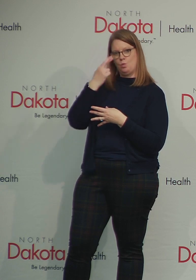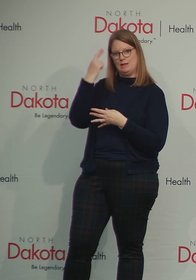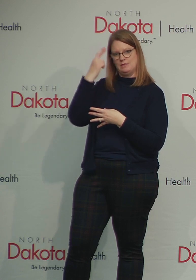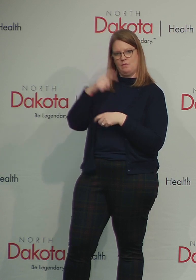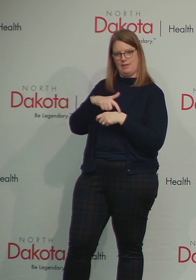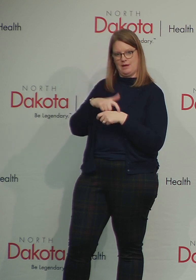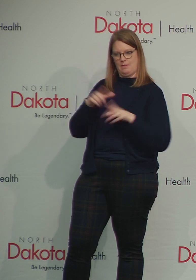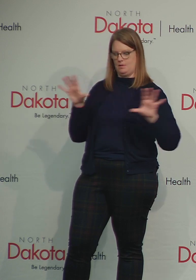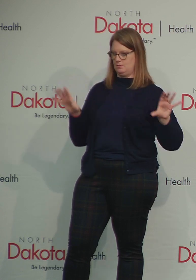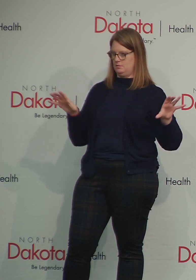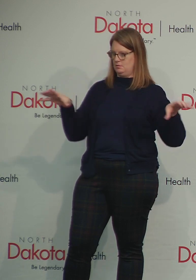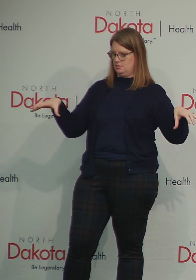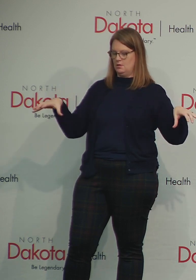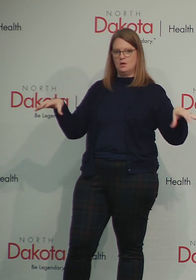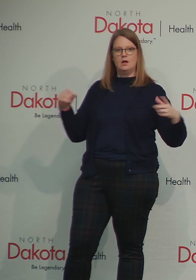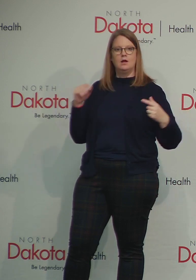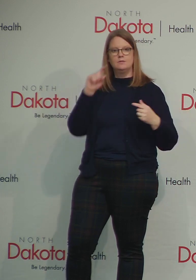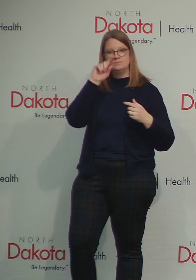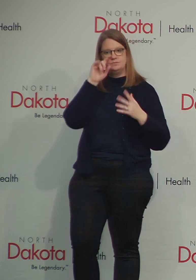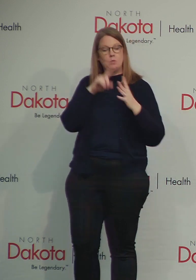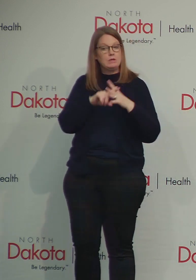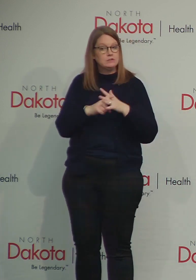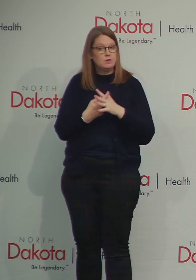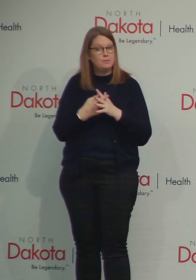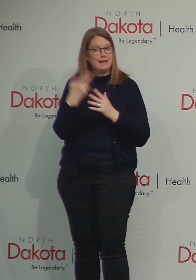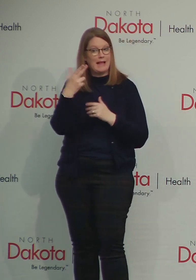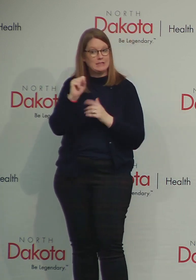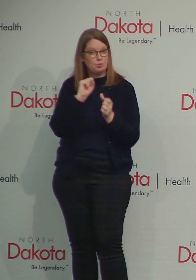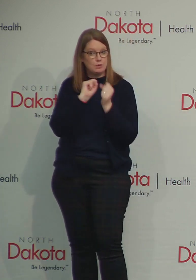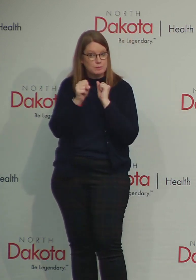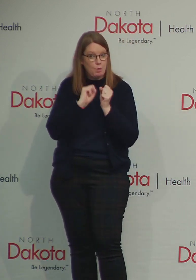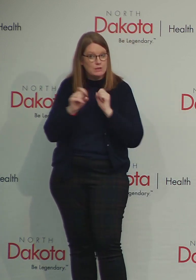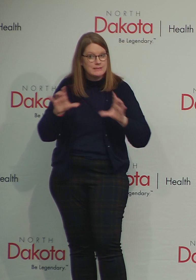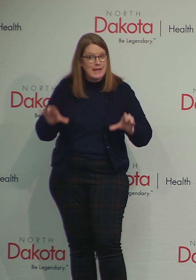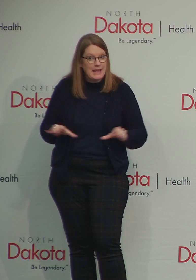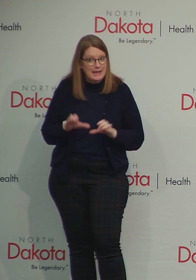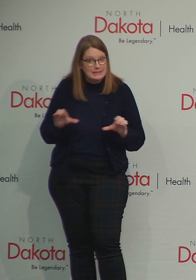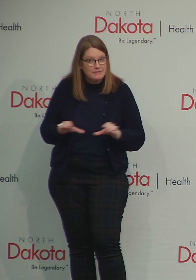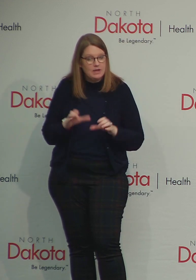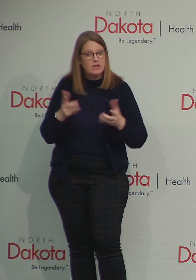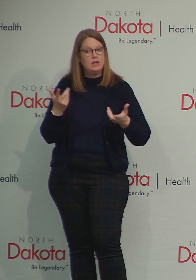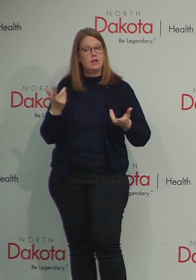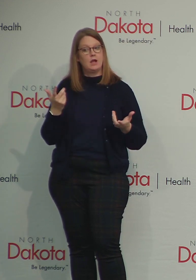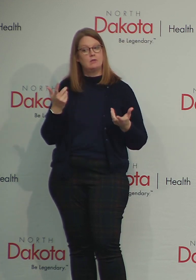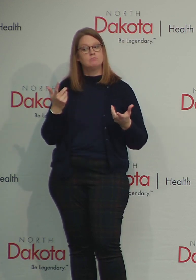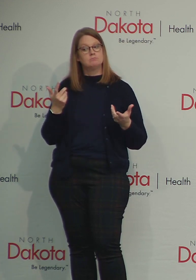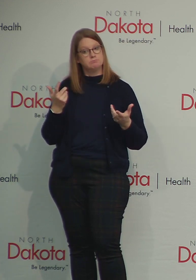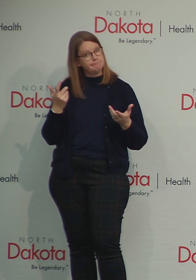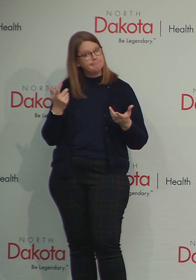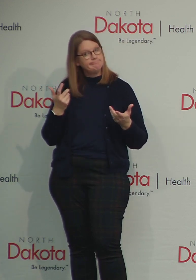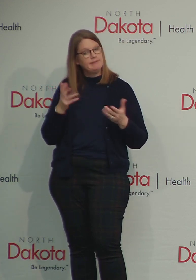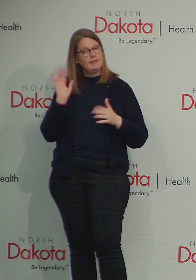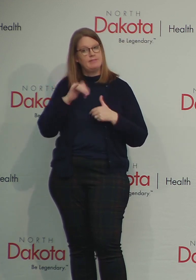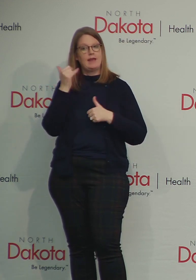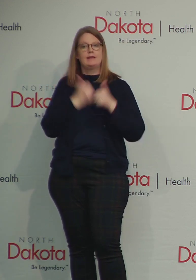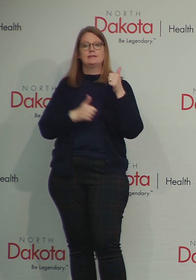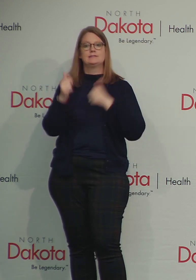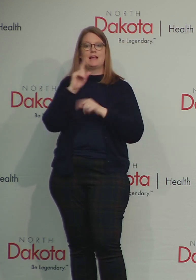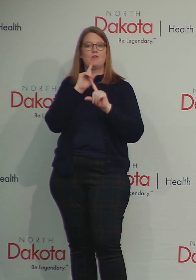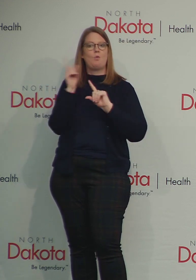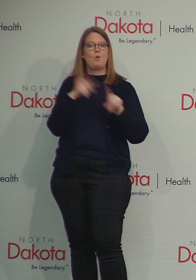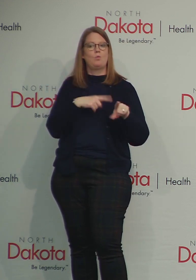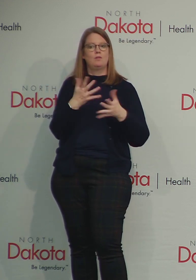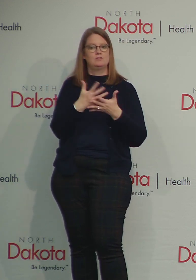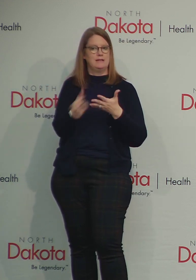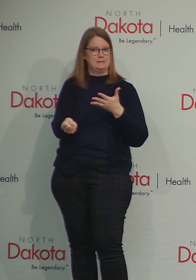course, we're resuming high school sports activity, so that executive order is just going to expire,